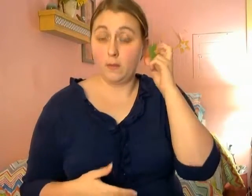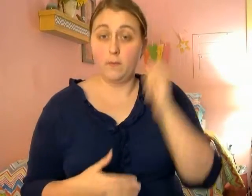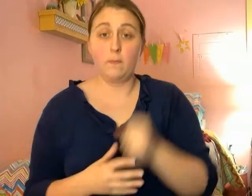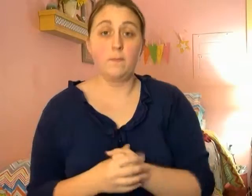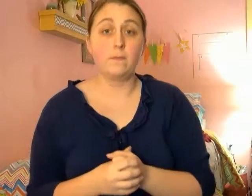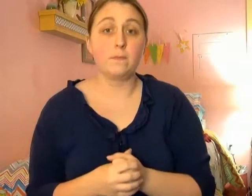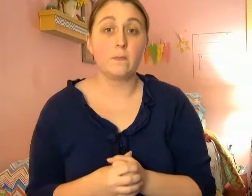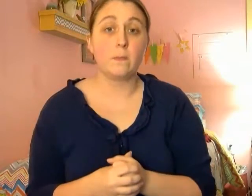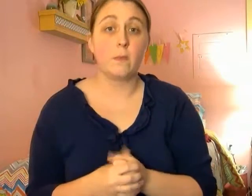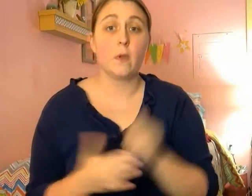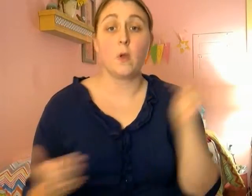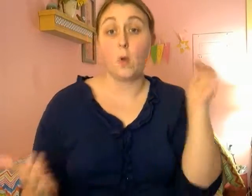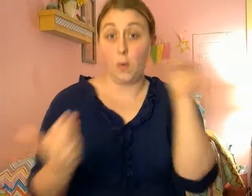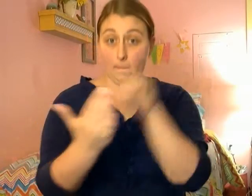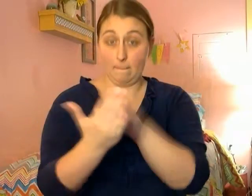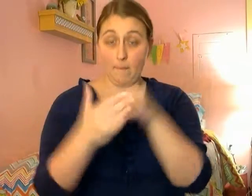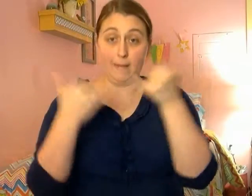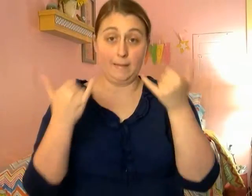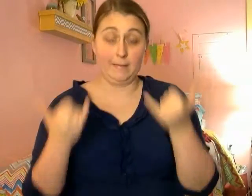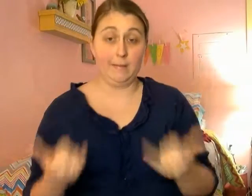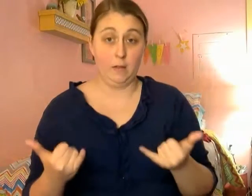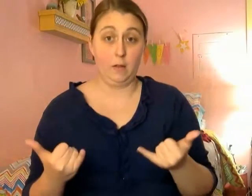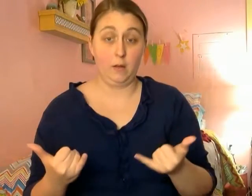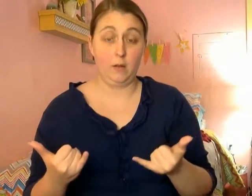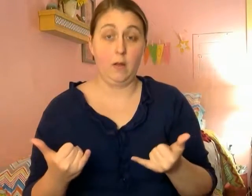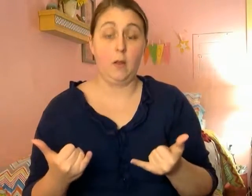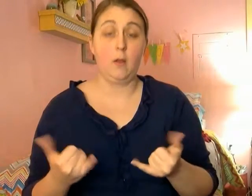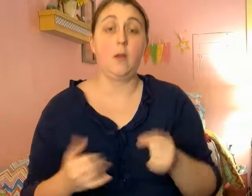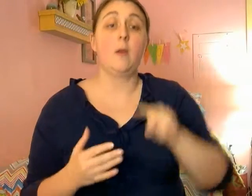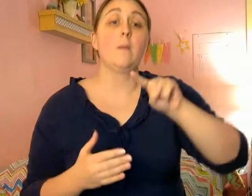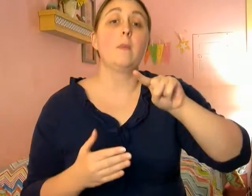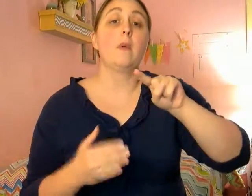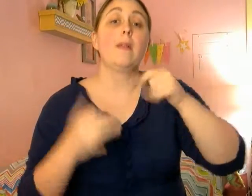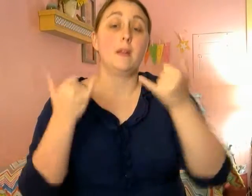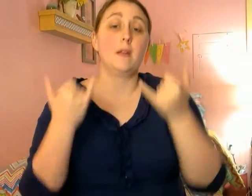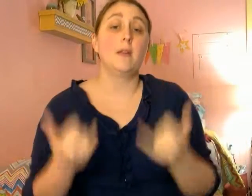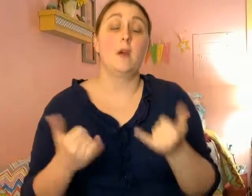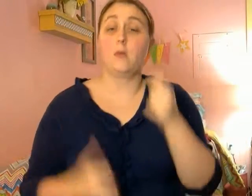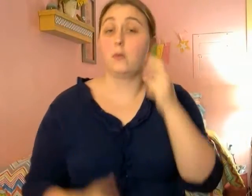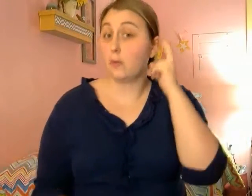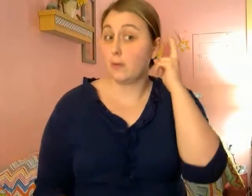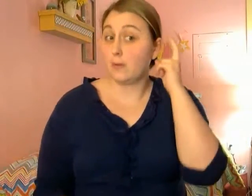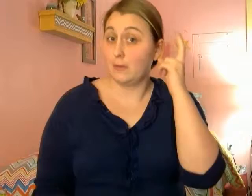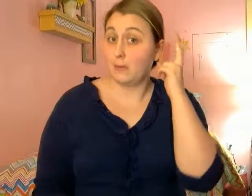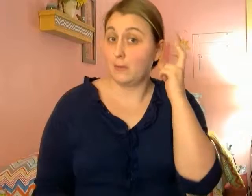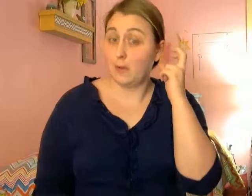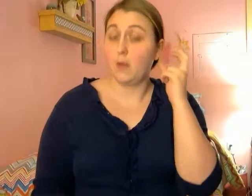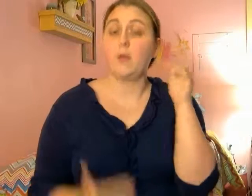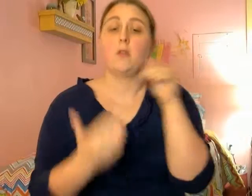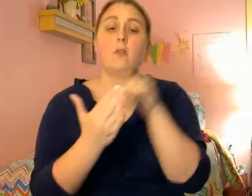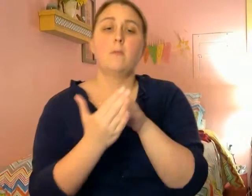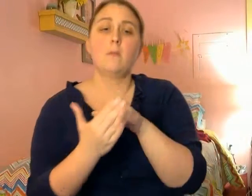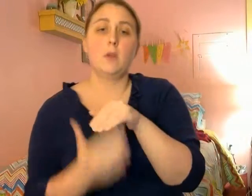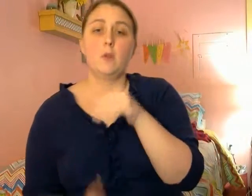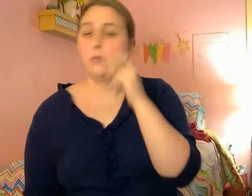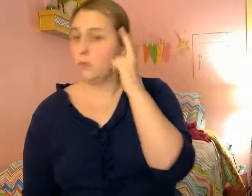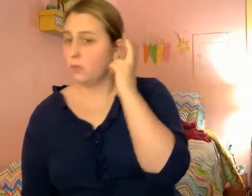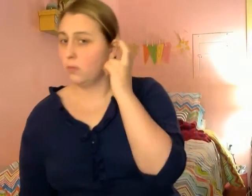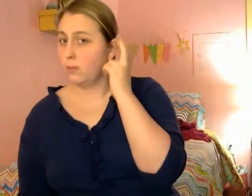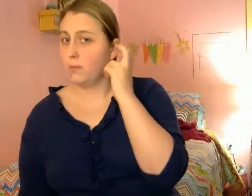repeat again, but this time you're going to listen and then repeat what you hear, okay? And I might stop it so